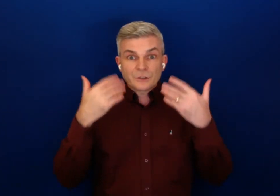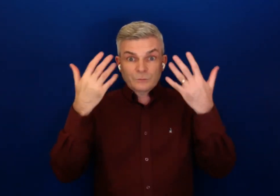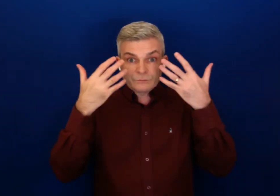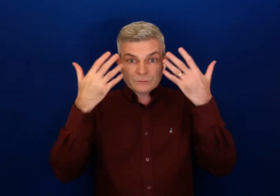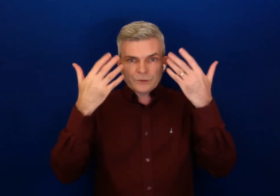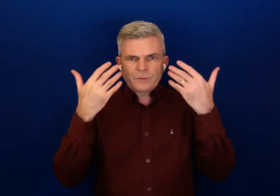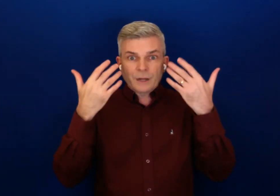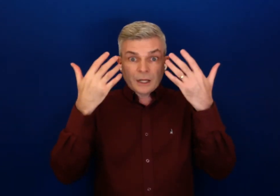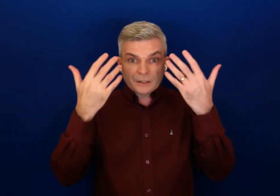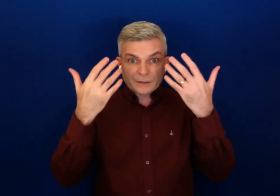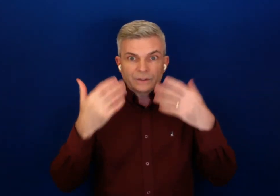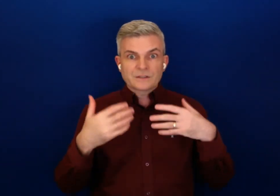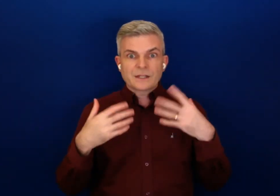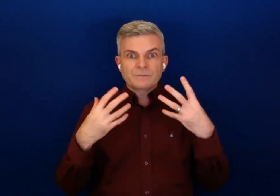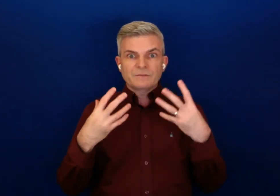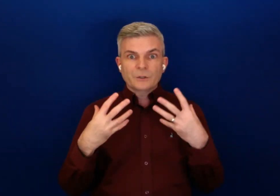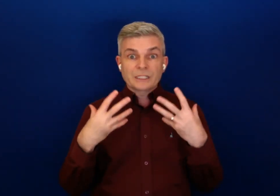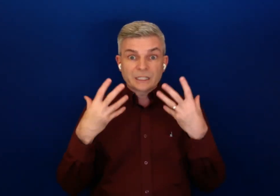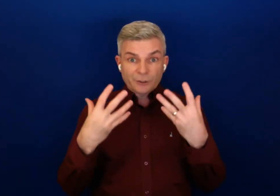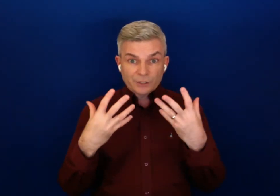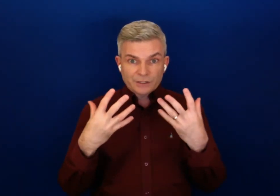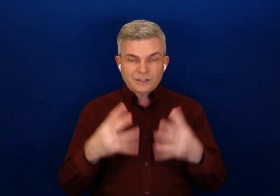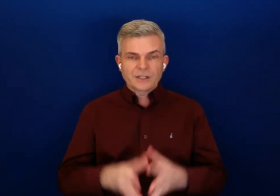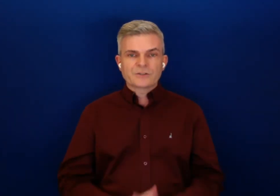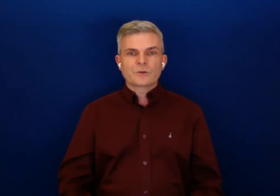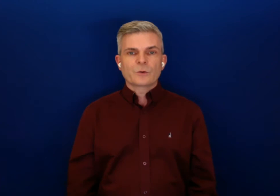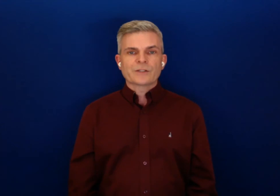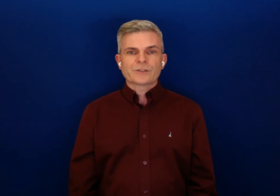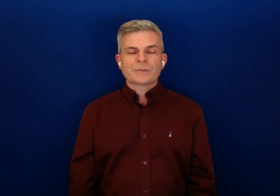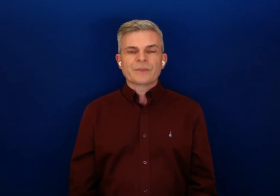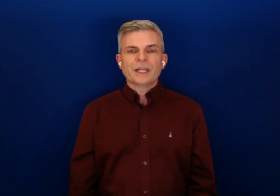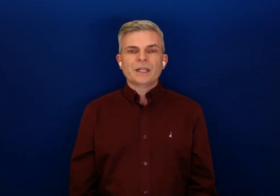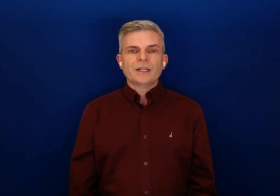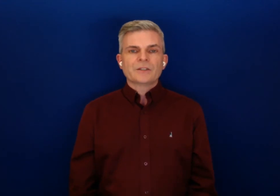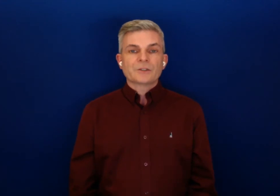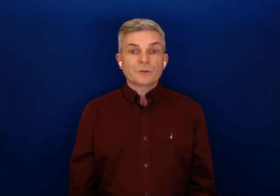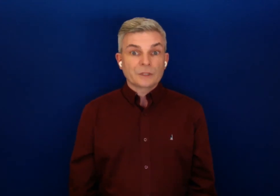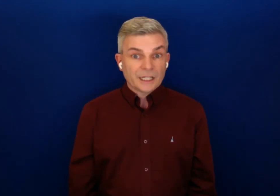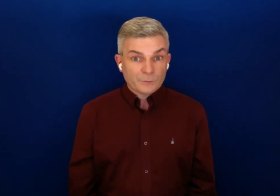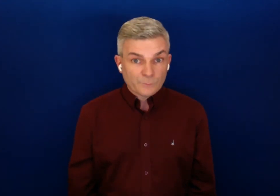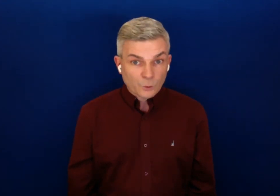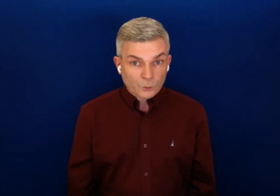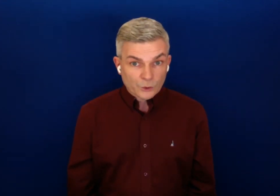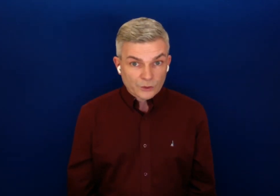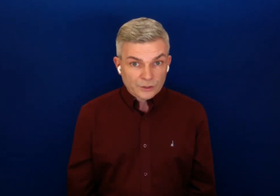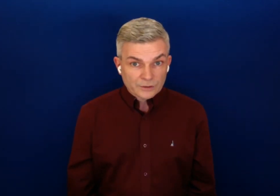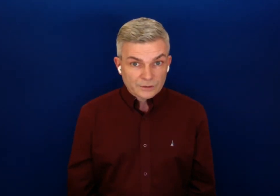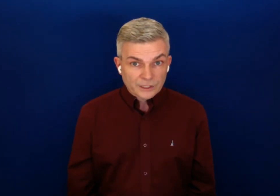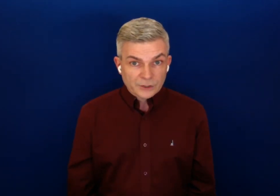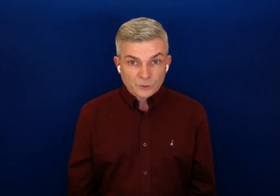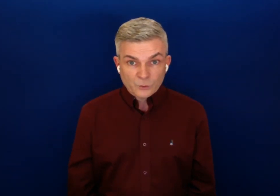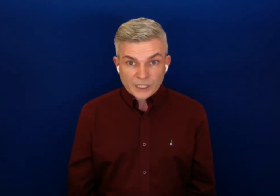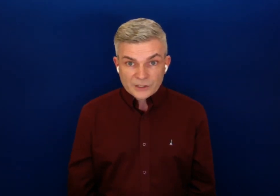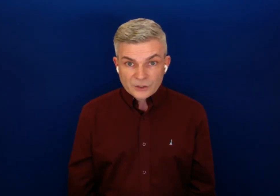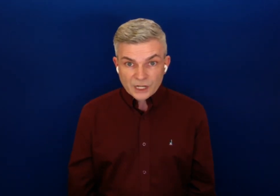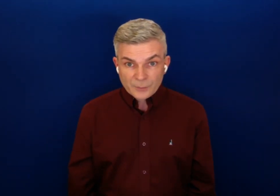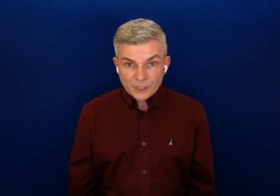don't do them high enough, and it's not very clear that it's a yes/no question. So you lean forward and you raise your